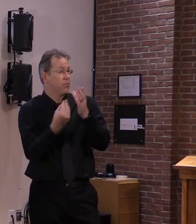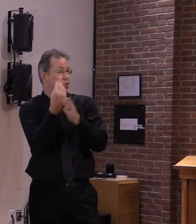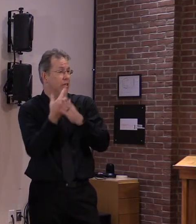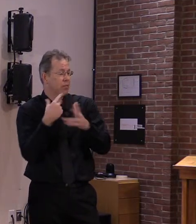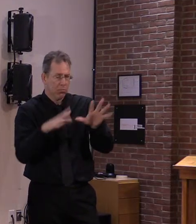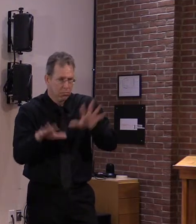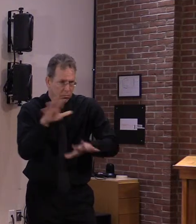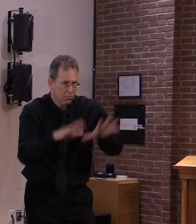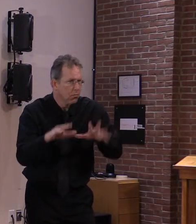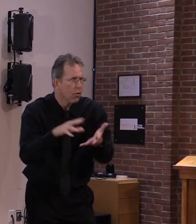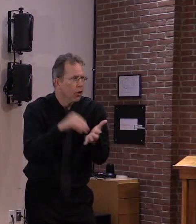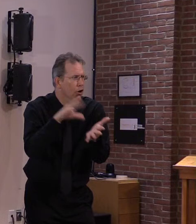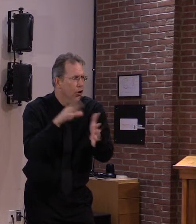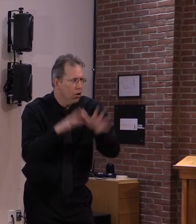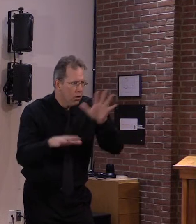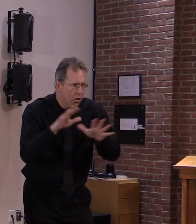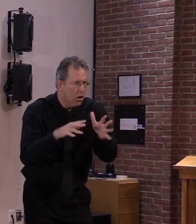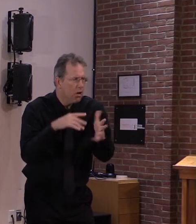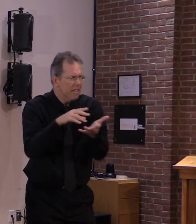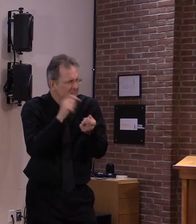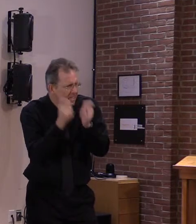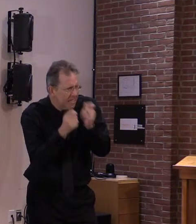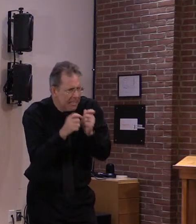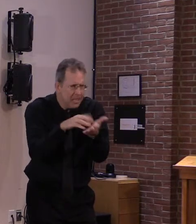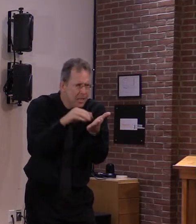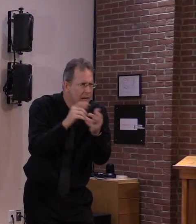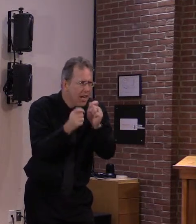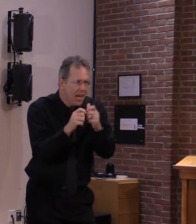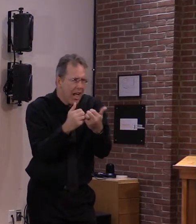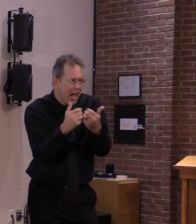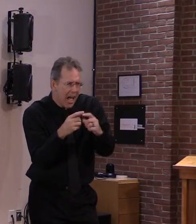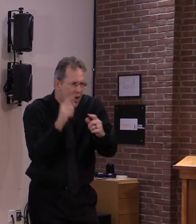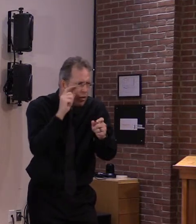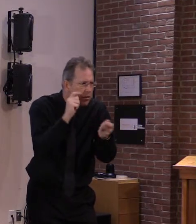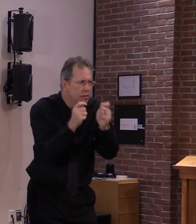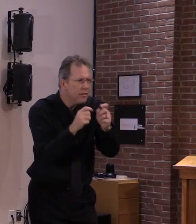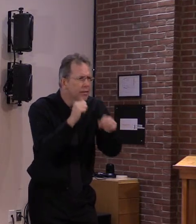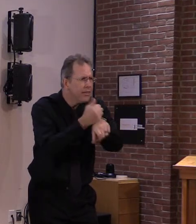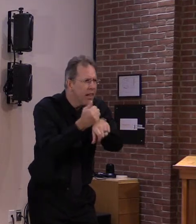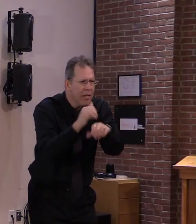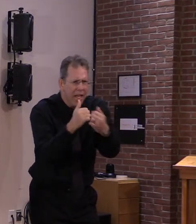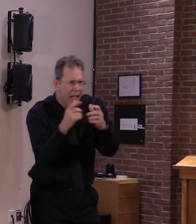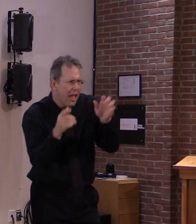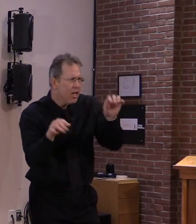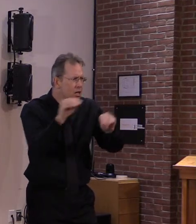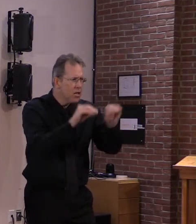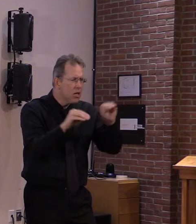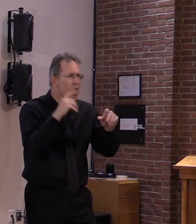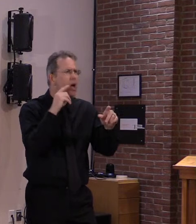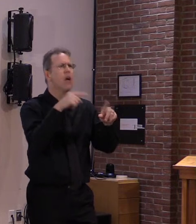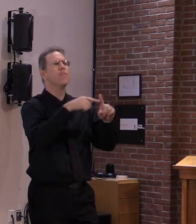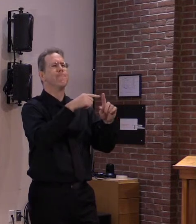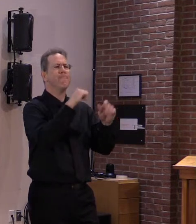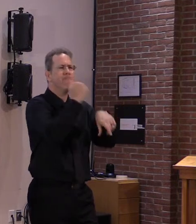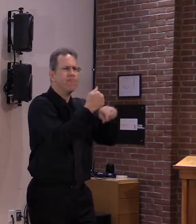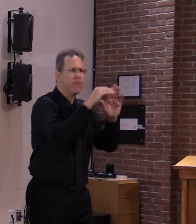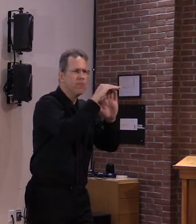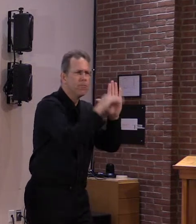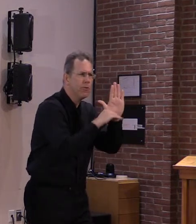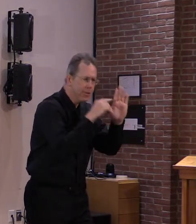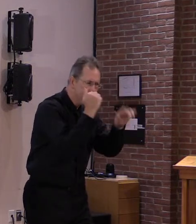I would contend you could do it in a safe way, but it's not going to be the same way you've done it in the past. But just follow the guidelines, a simple procedure,